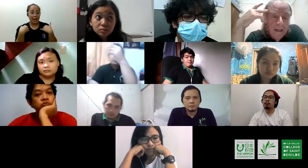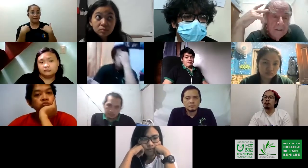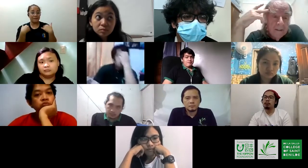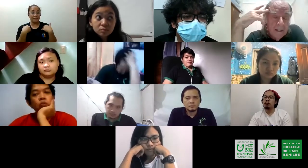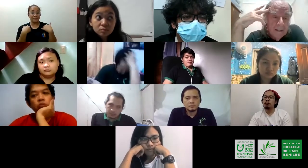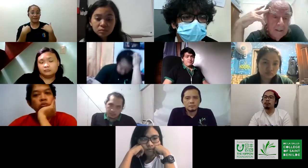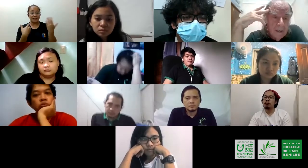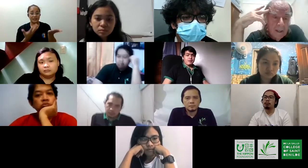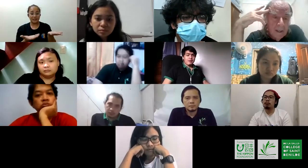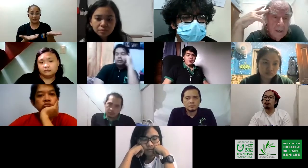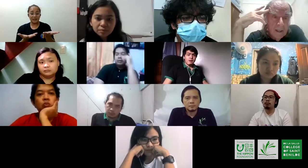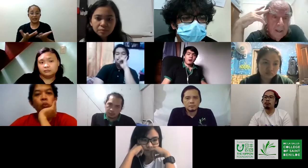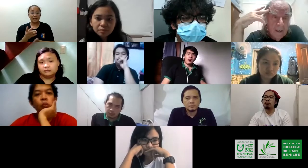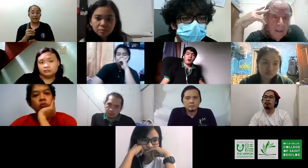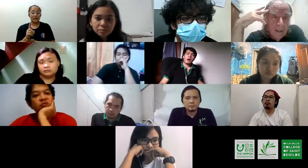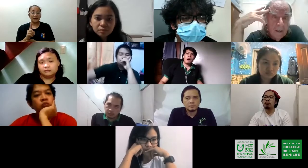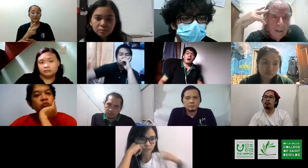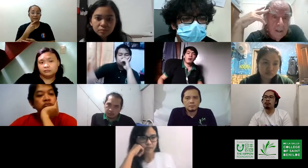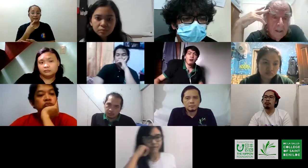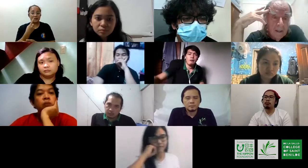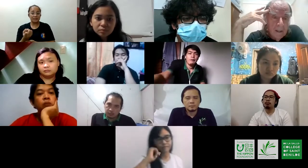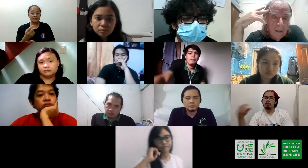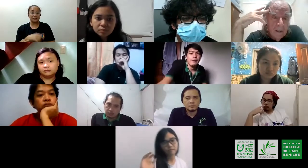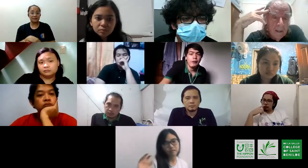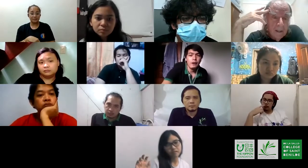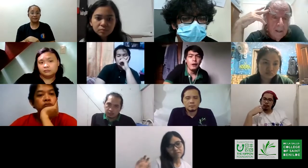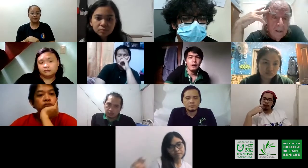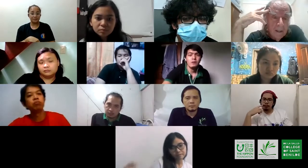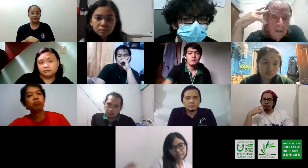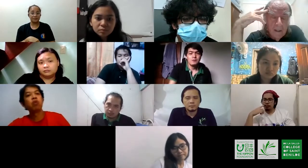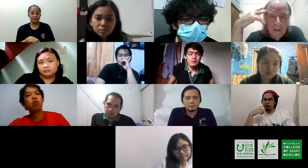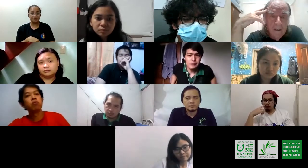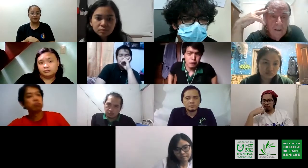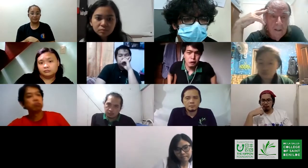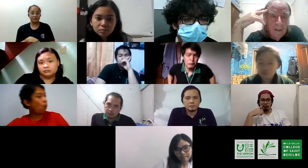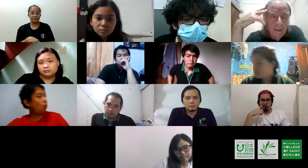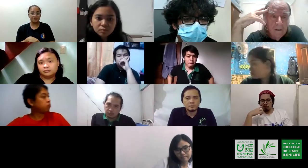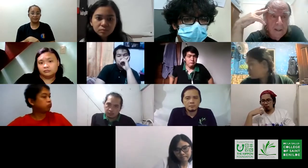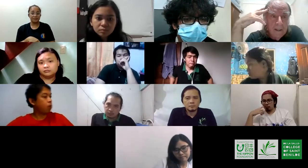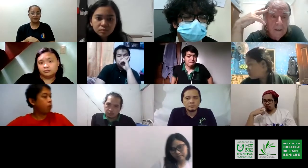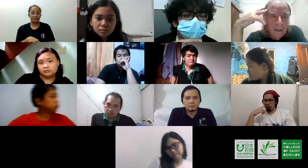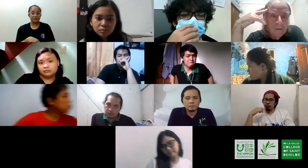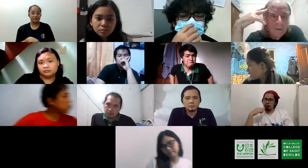they're not citizens. I have to check on that. Okay, and the Philippine Federation of the Deaf.